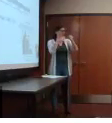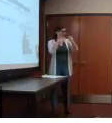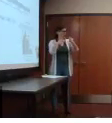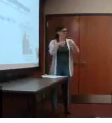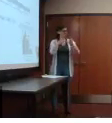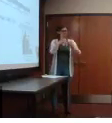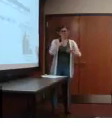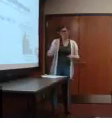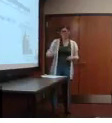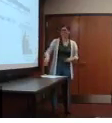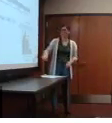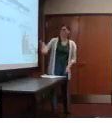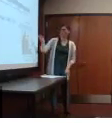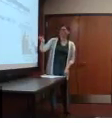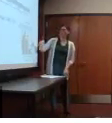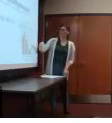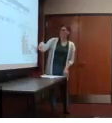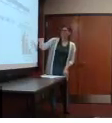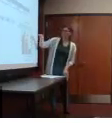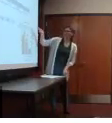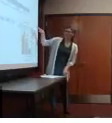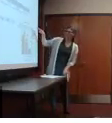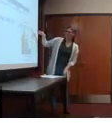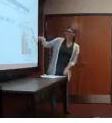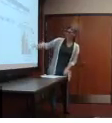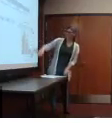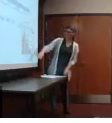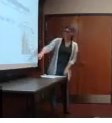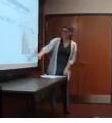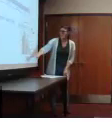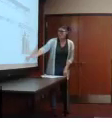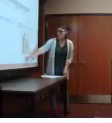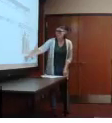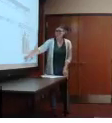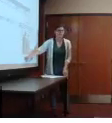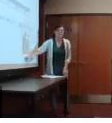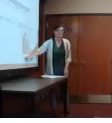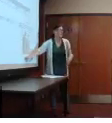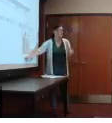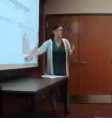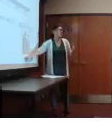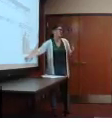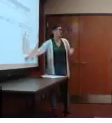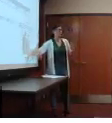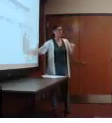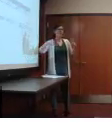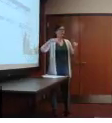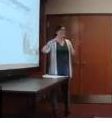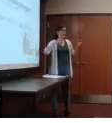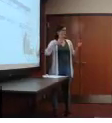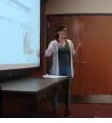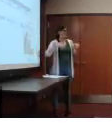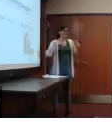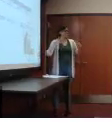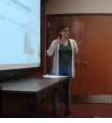but it was already known from the beginning. And what we see if we look at this is that for the introduction, what you'd expect is that we should have a